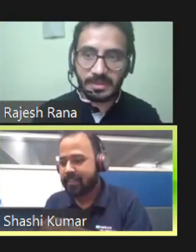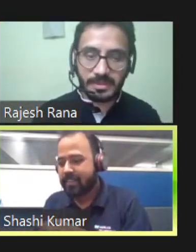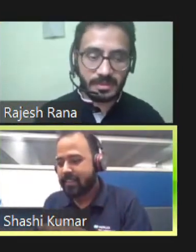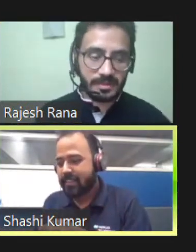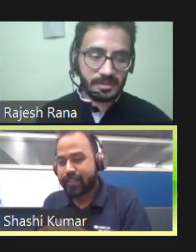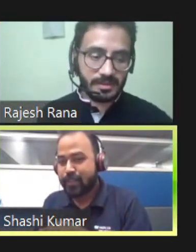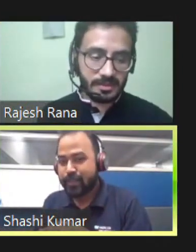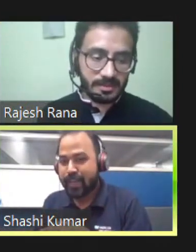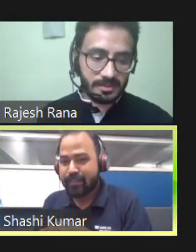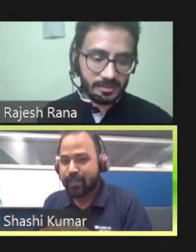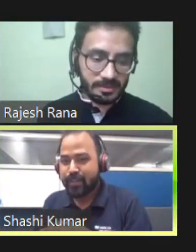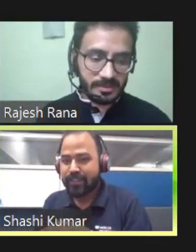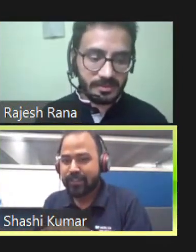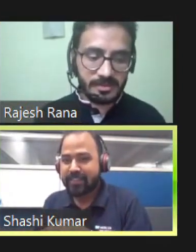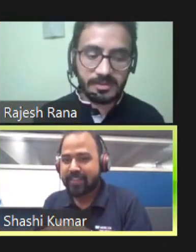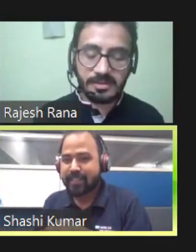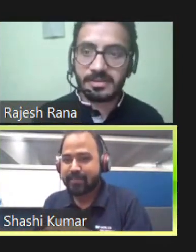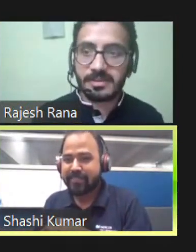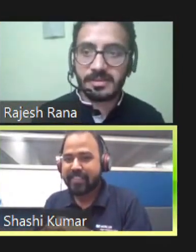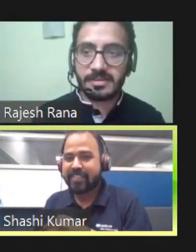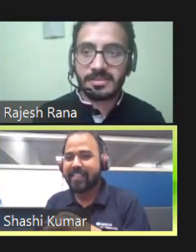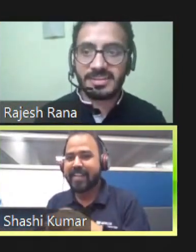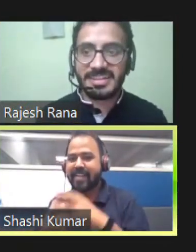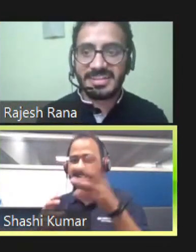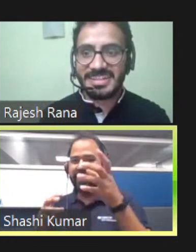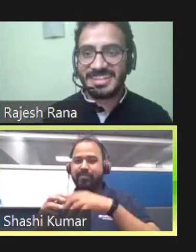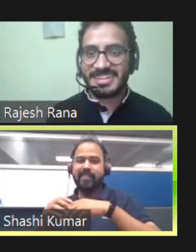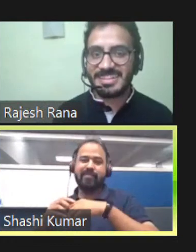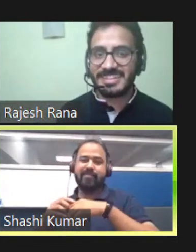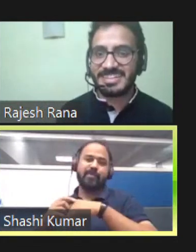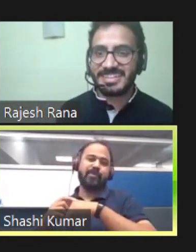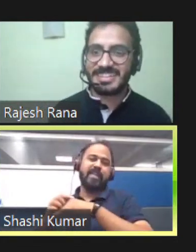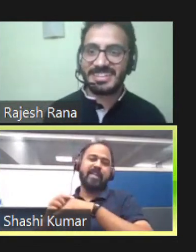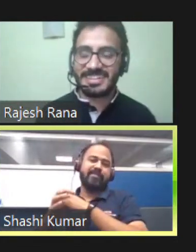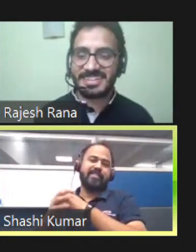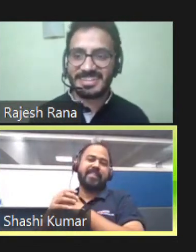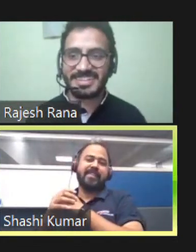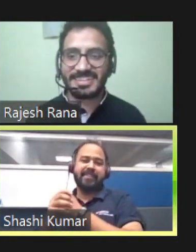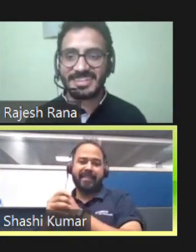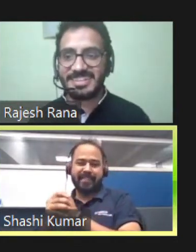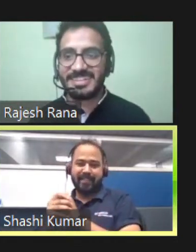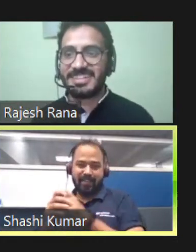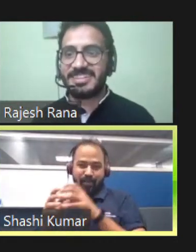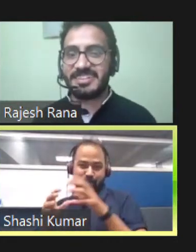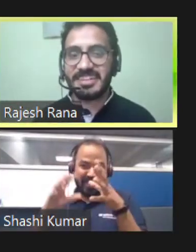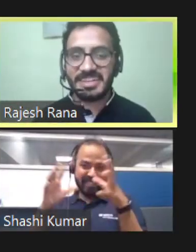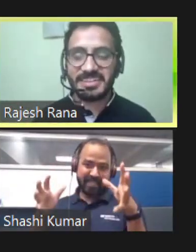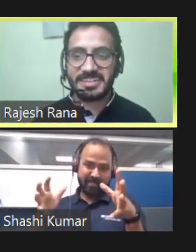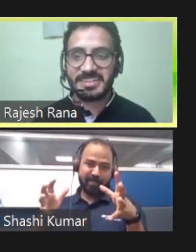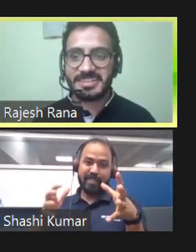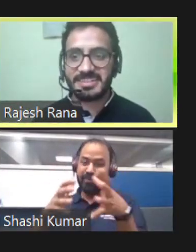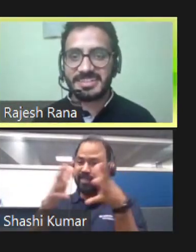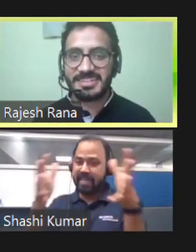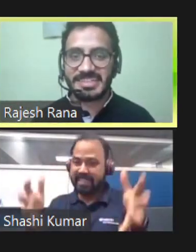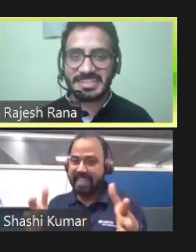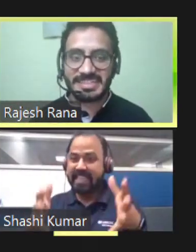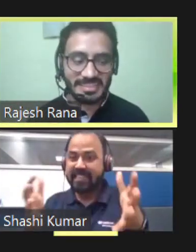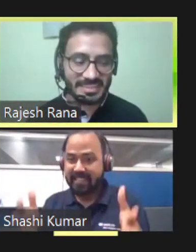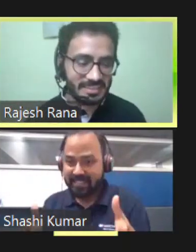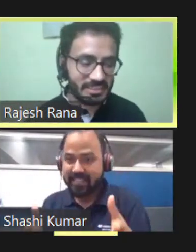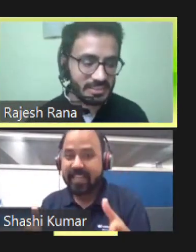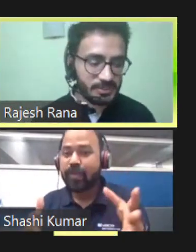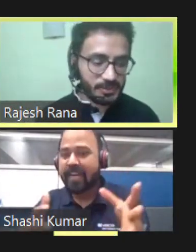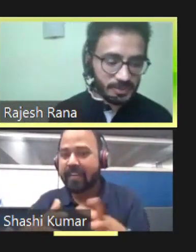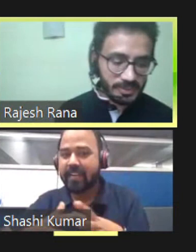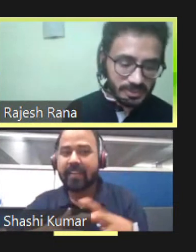saying. You have gone through with the slides previously, and we both have shared that what this Right. image means, what